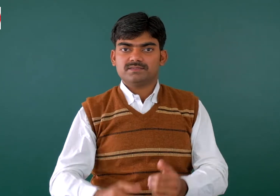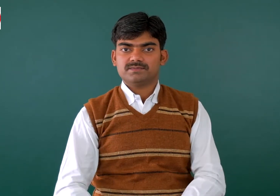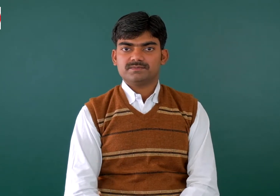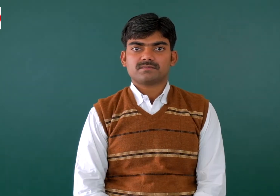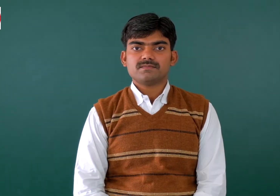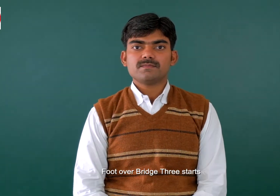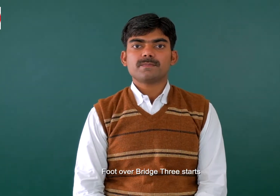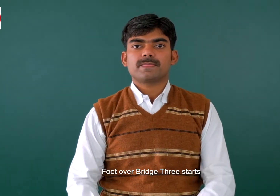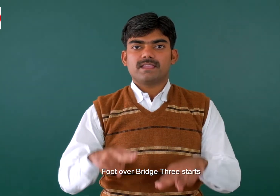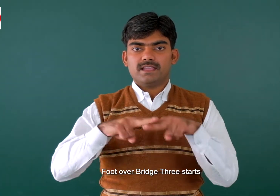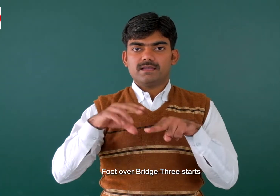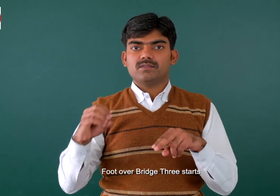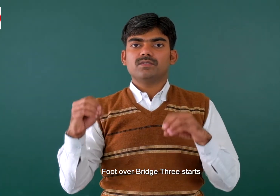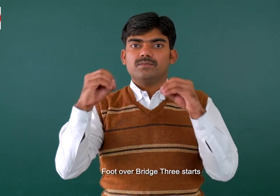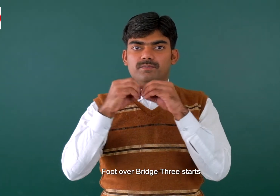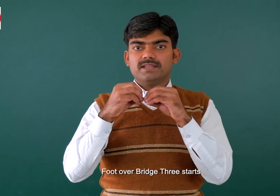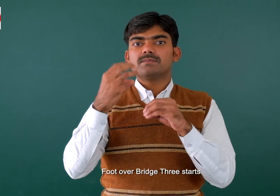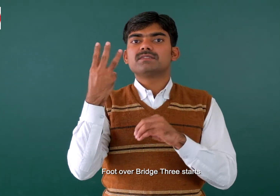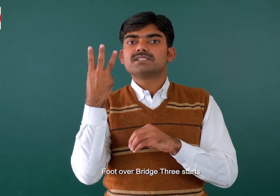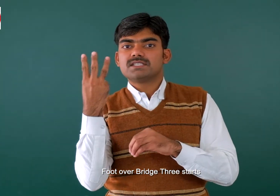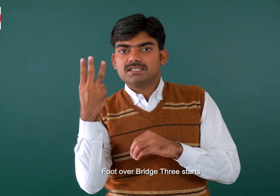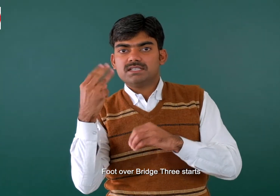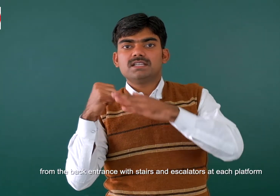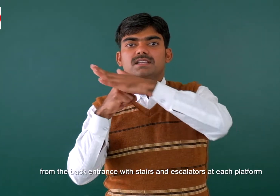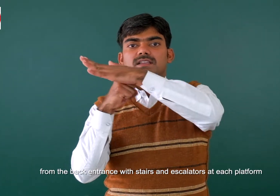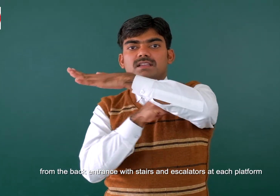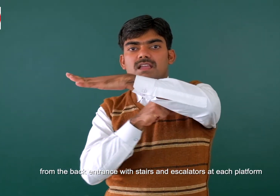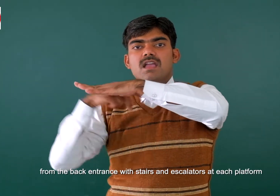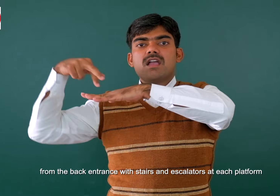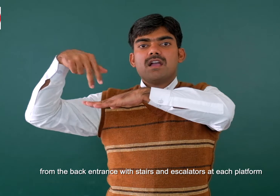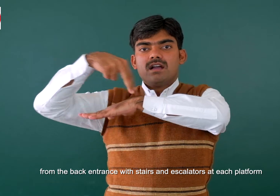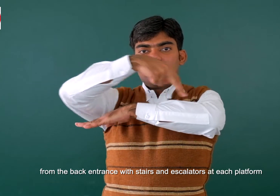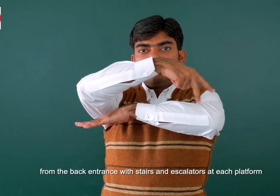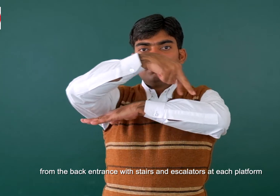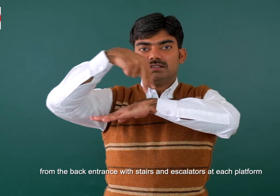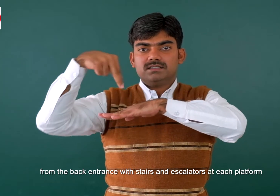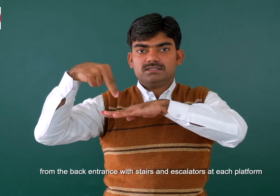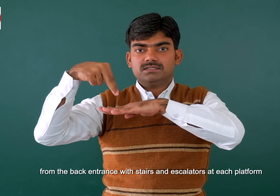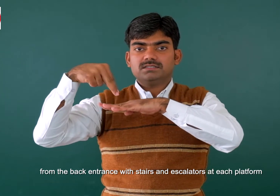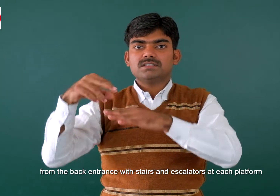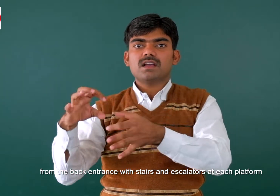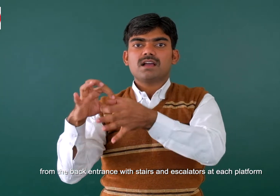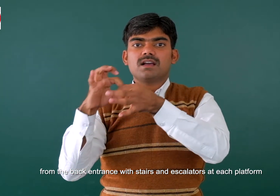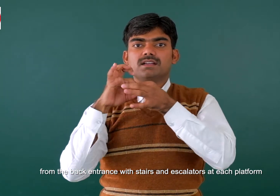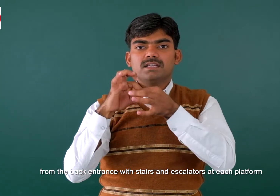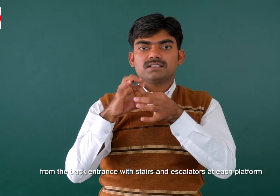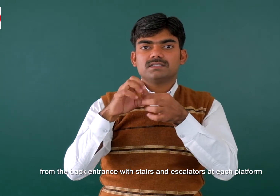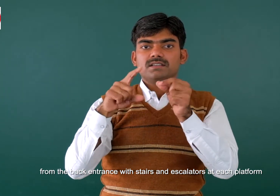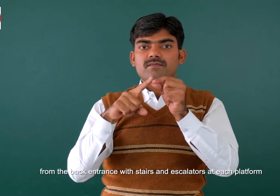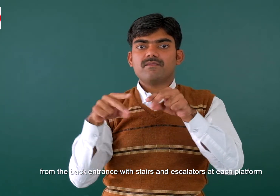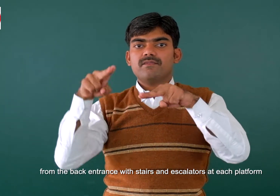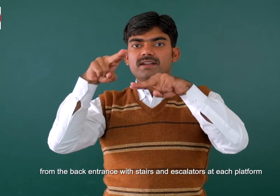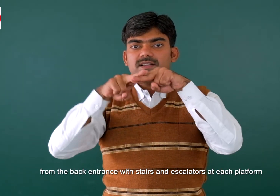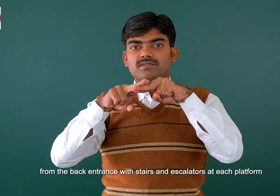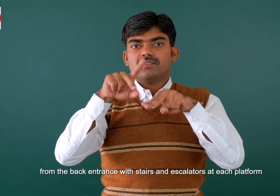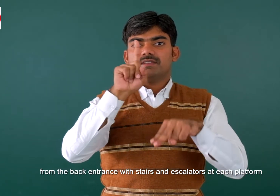Foot over bridge 3 starts from the back entrance with stairs and escalators at each platform